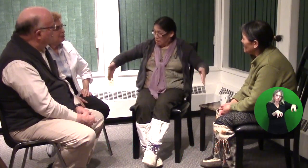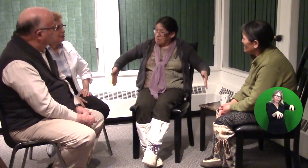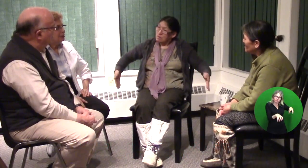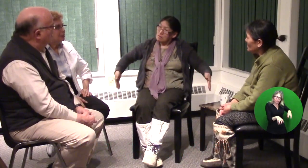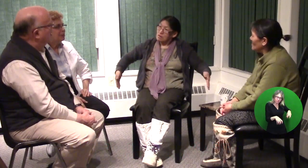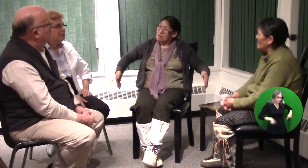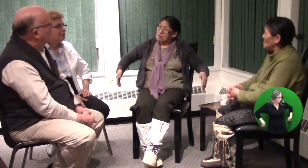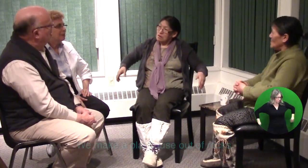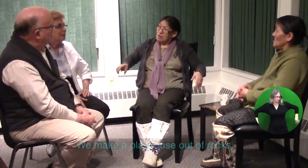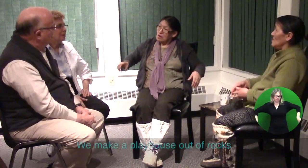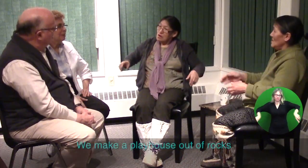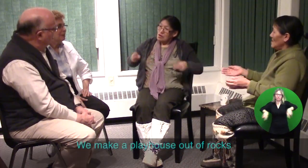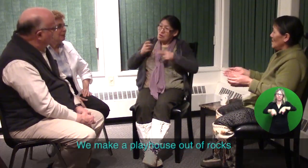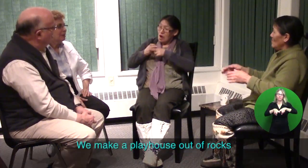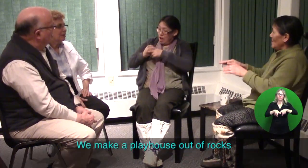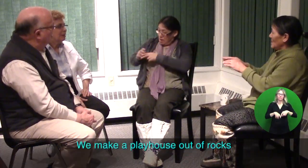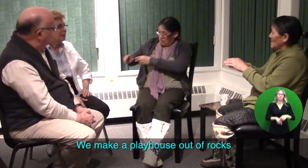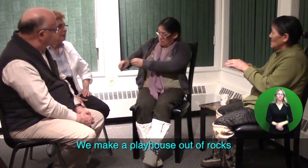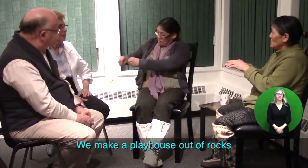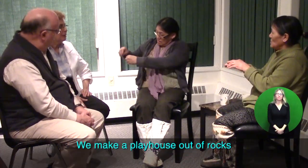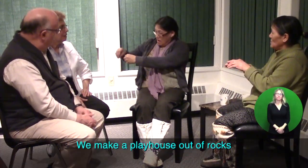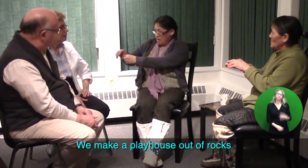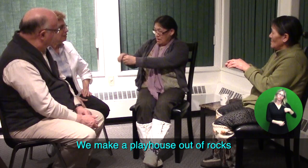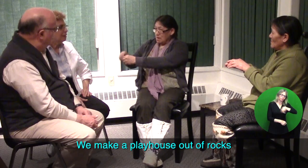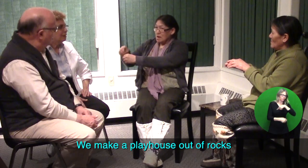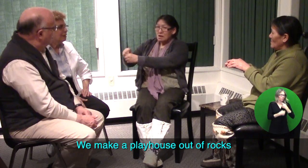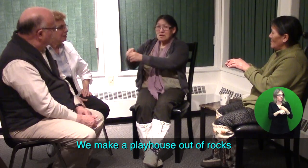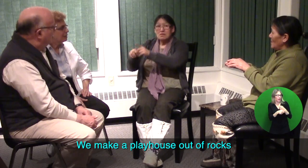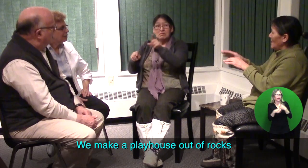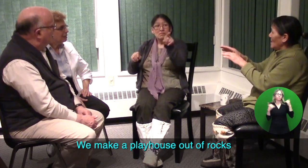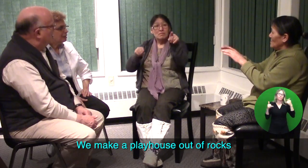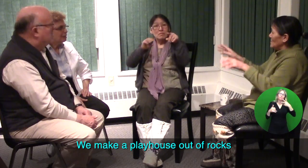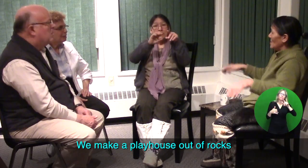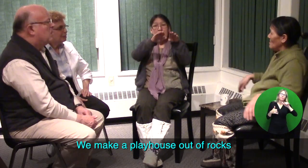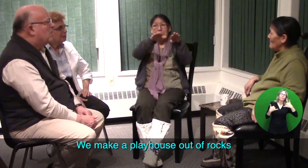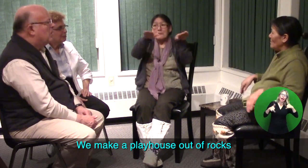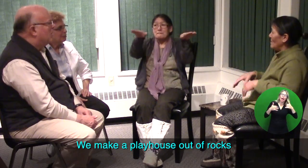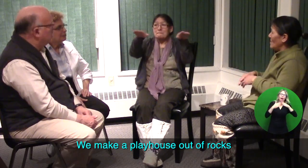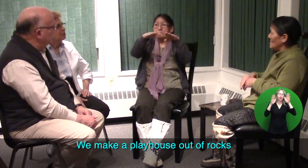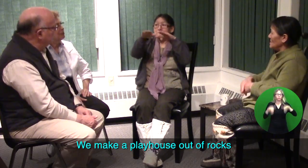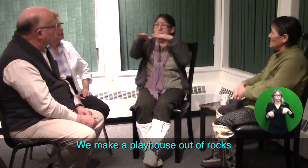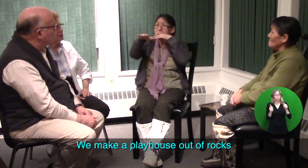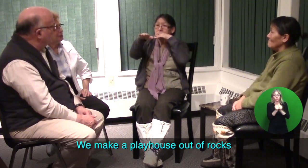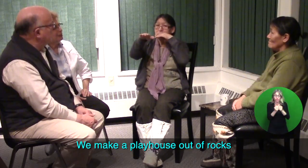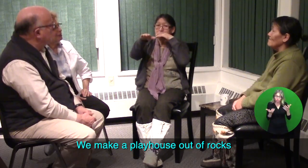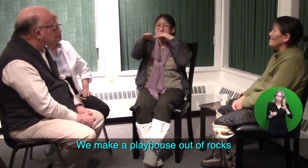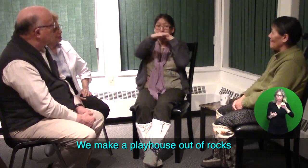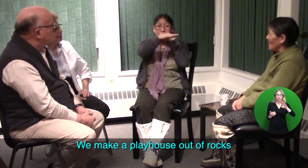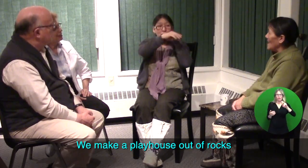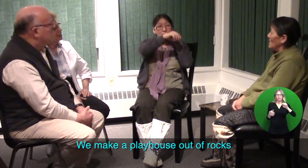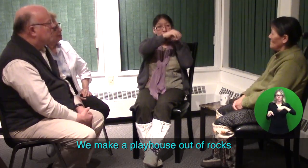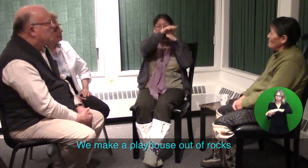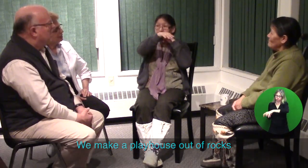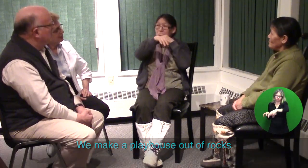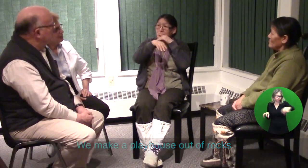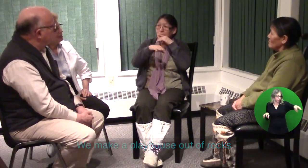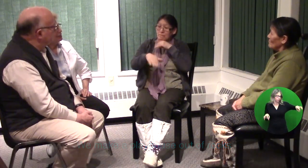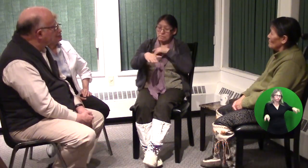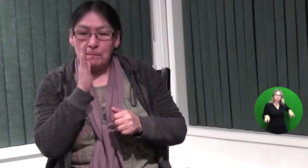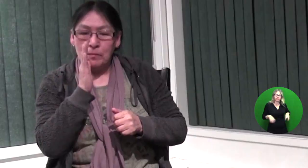rocks and make a play house out of rocks. Okay.